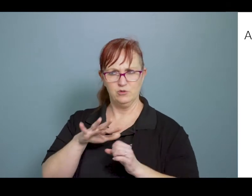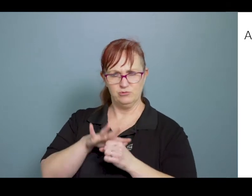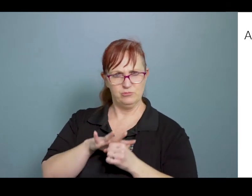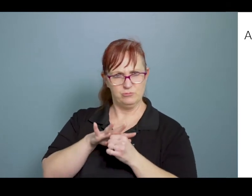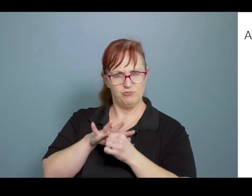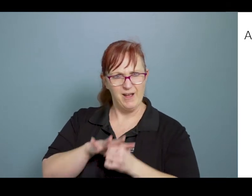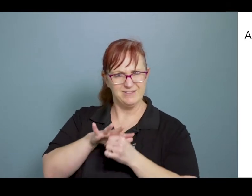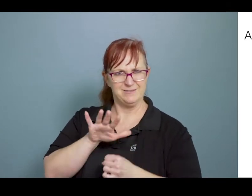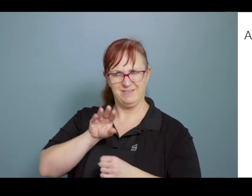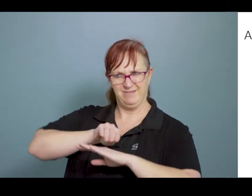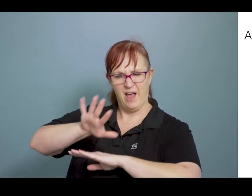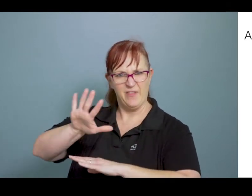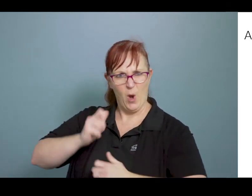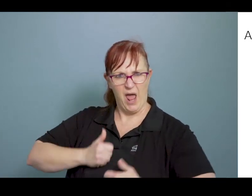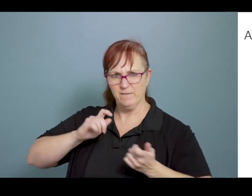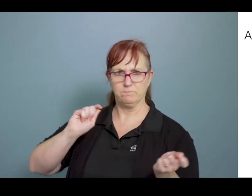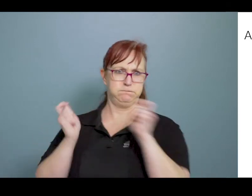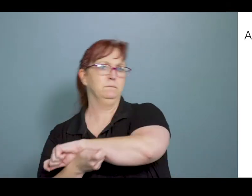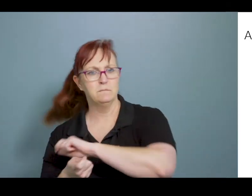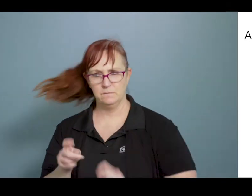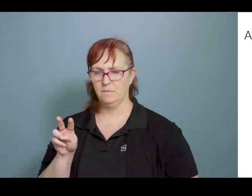shift, that would be a warning sign.